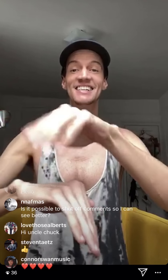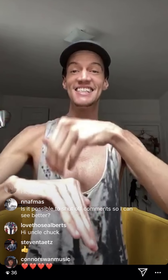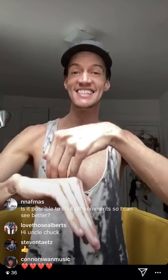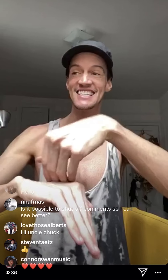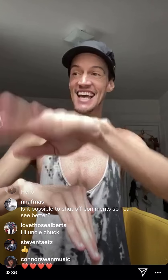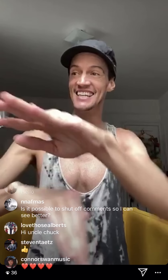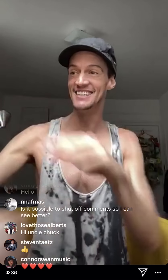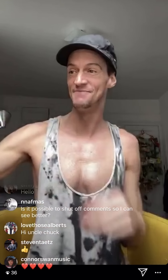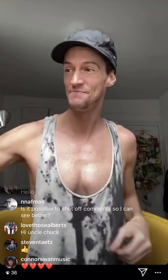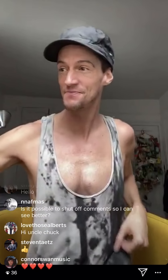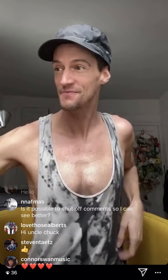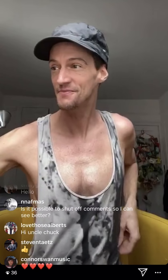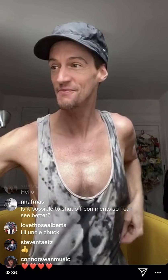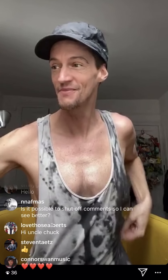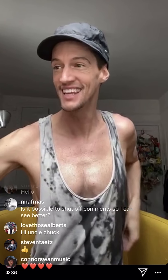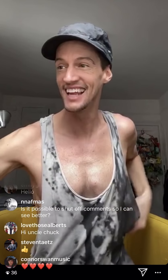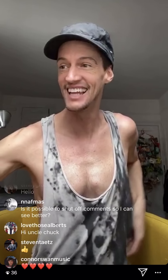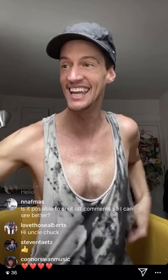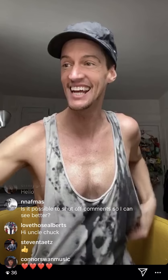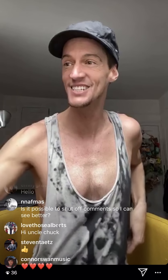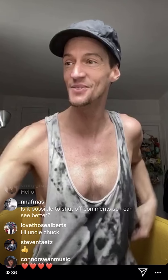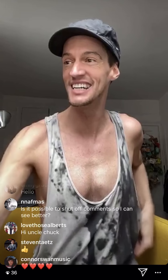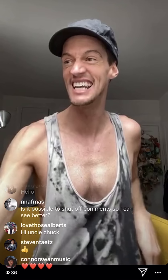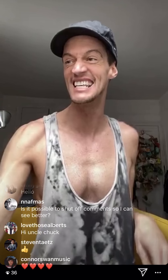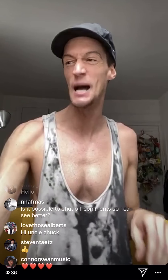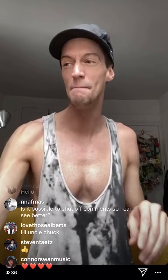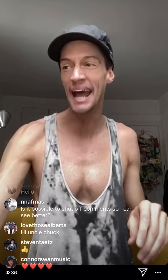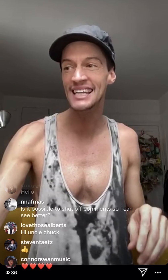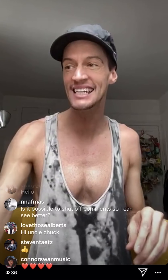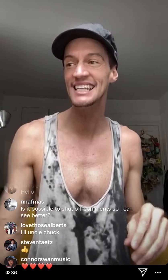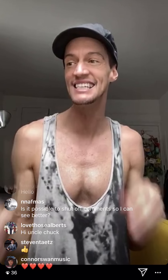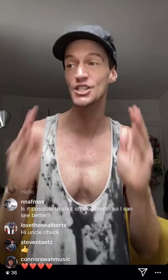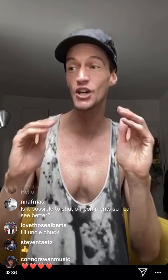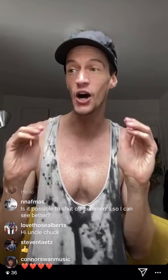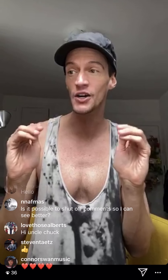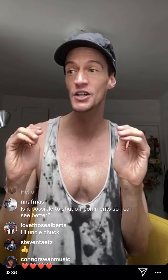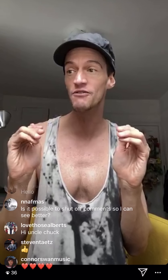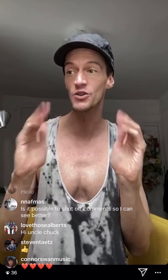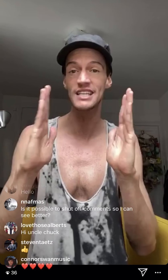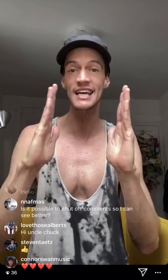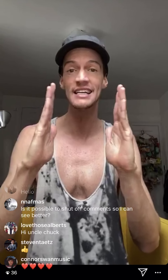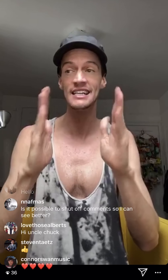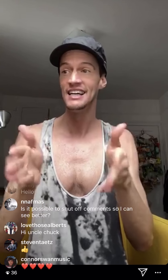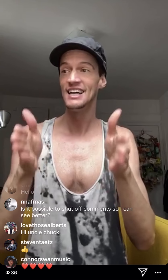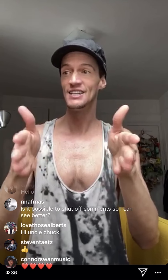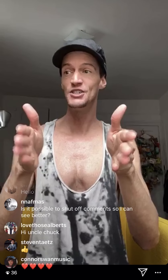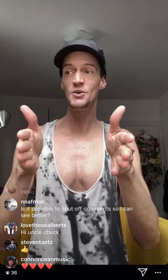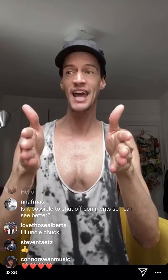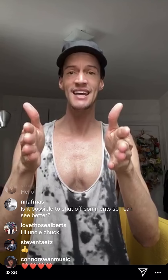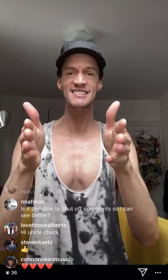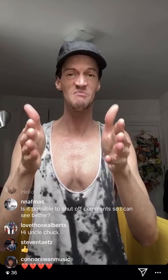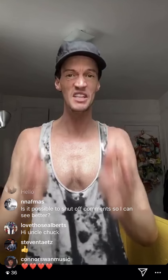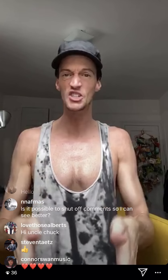to send. The next one is abandon, discard, forsake. The two hands, and then you just put